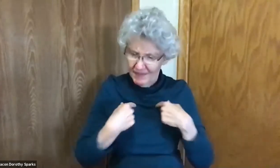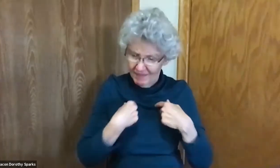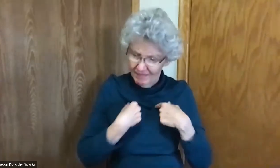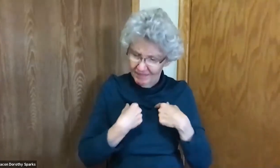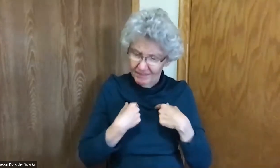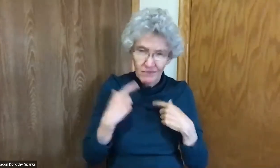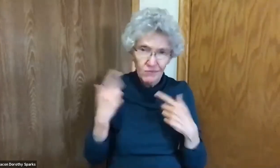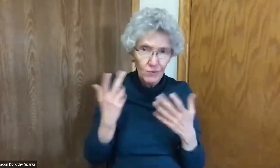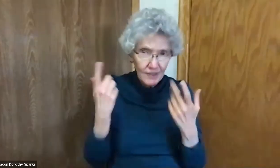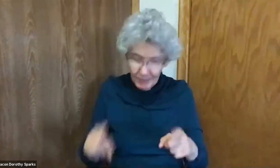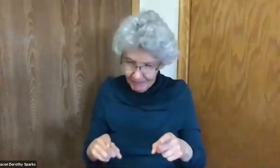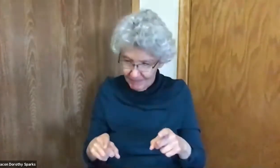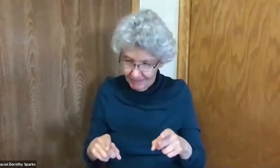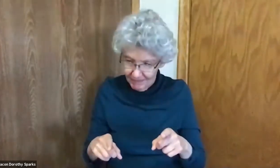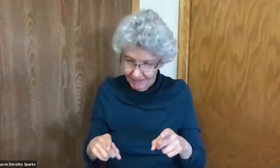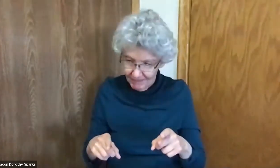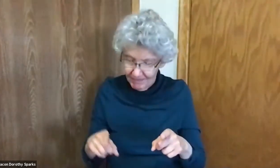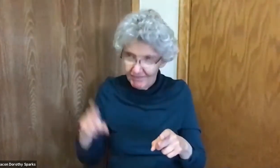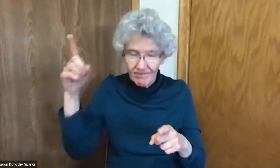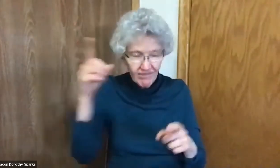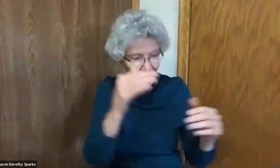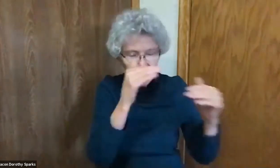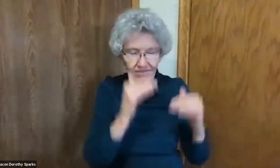You bring down tyrants